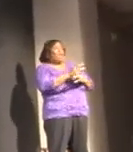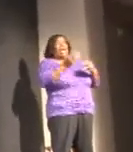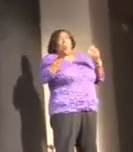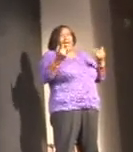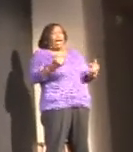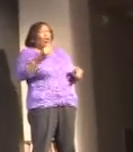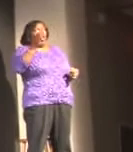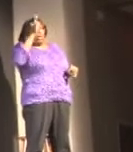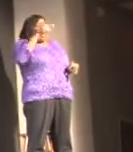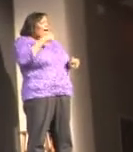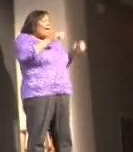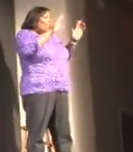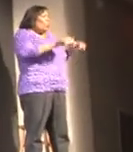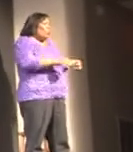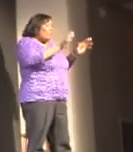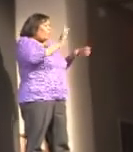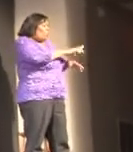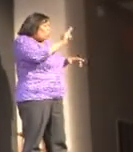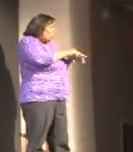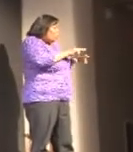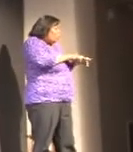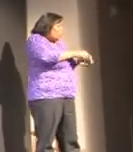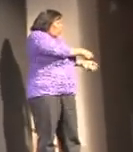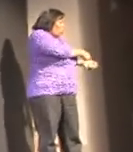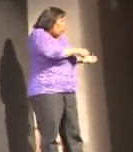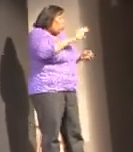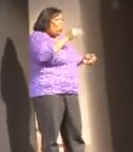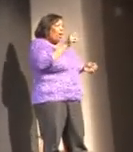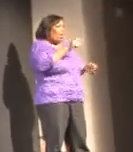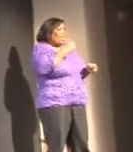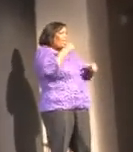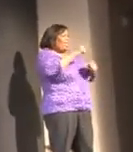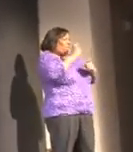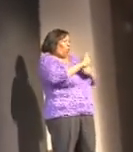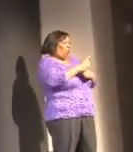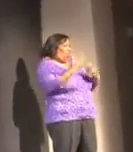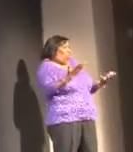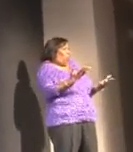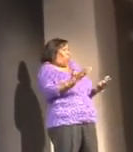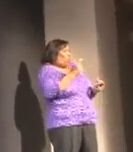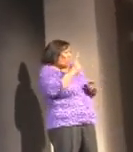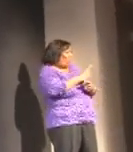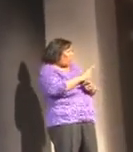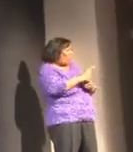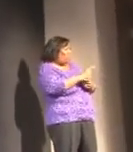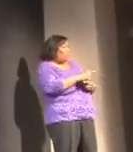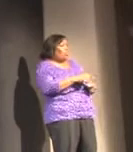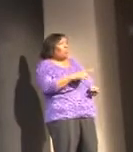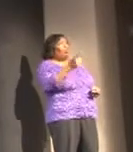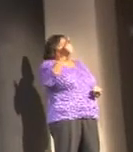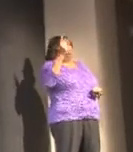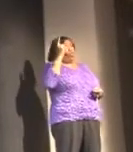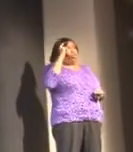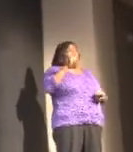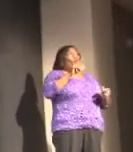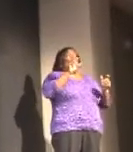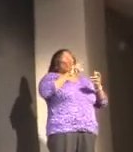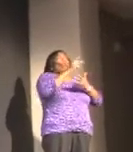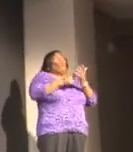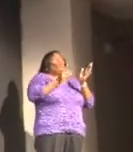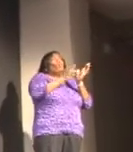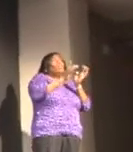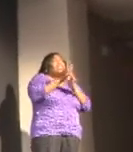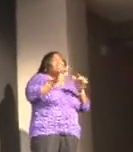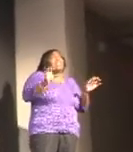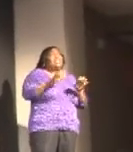daddy did was ask you to give up a seat in the wagon. And that wasn't such a big deal now, was it? And now, what you think Jesus done when his daddy told